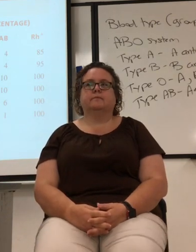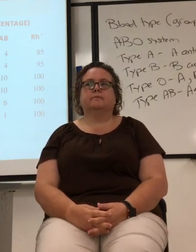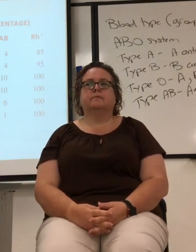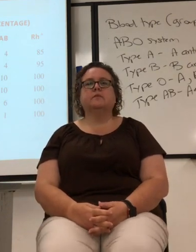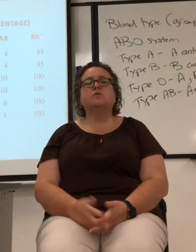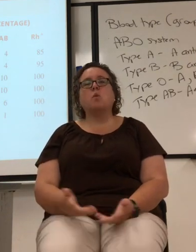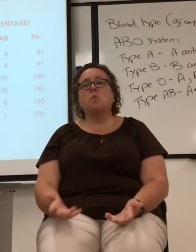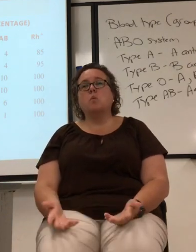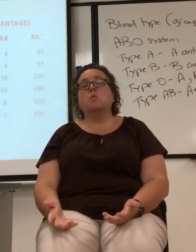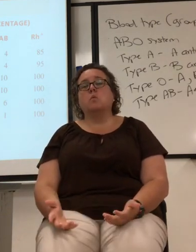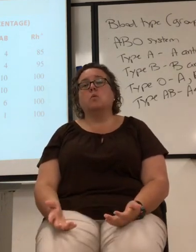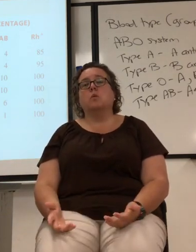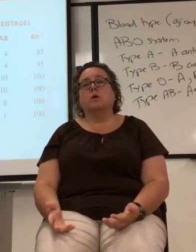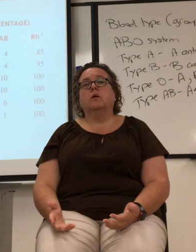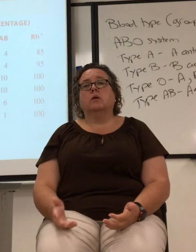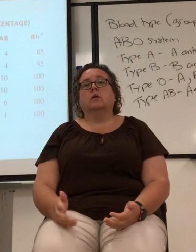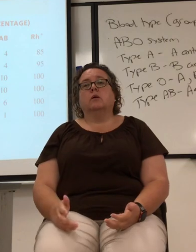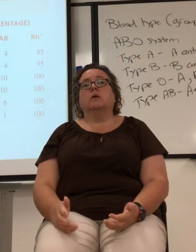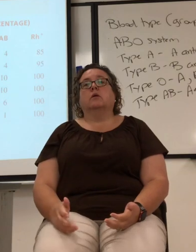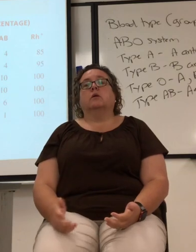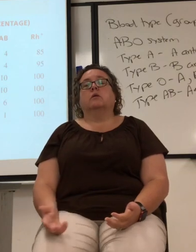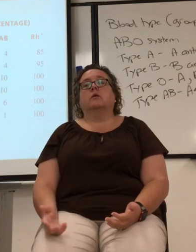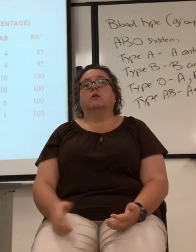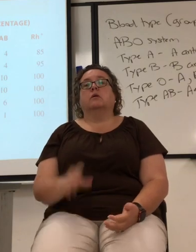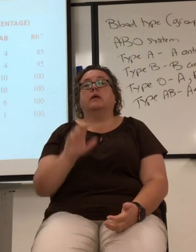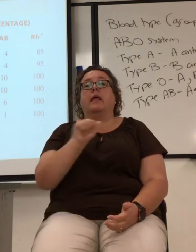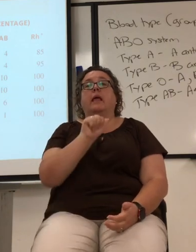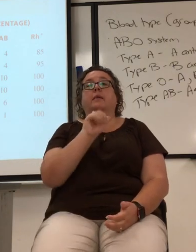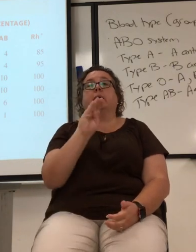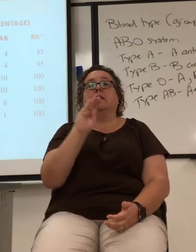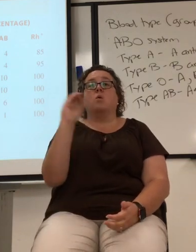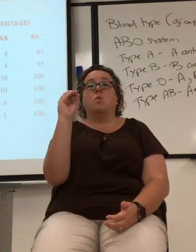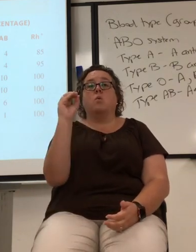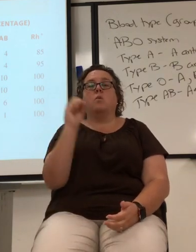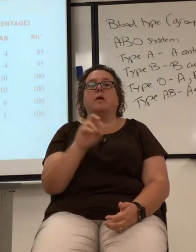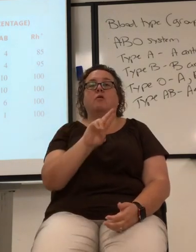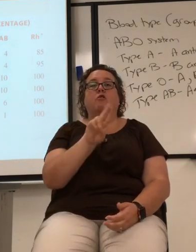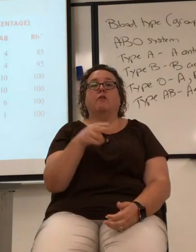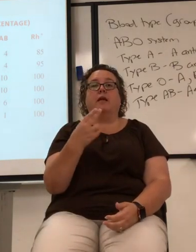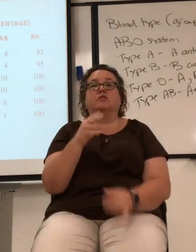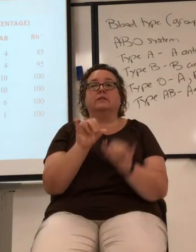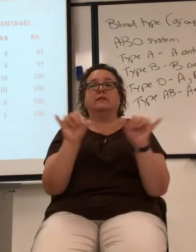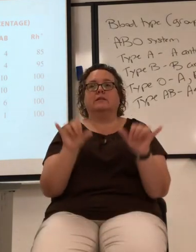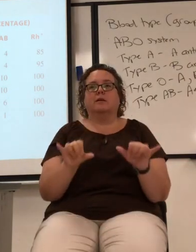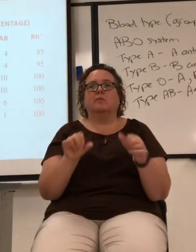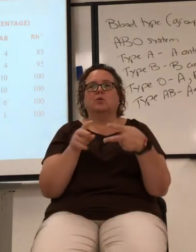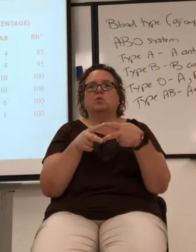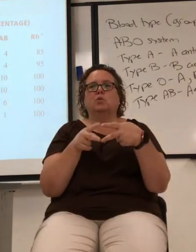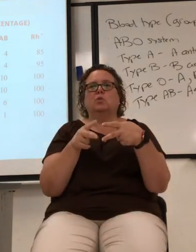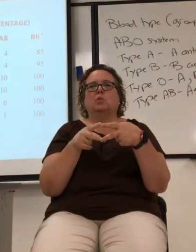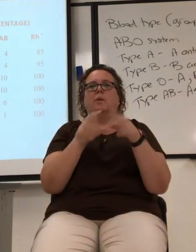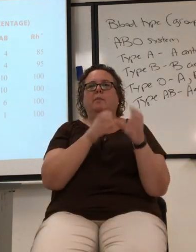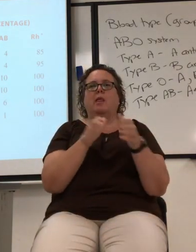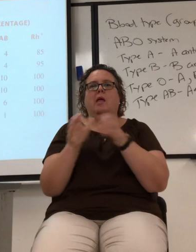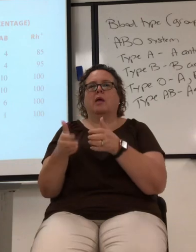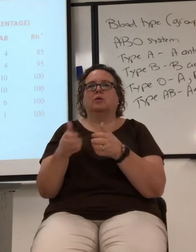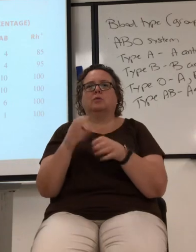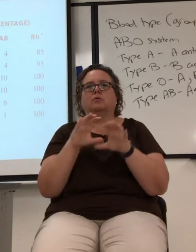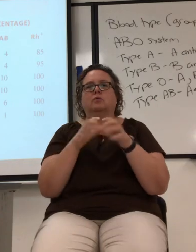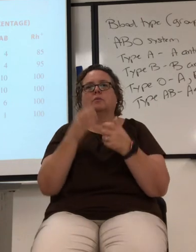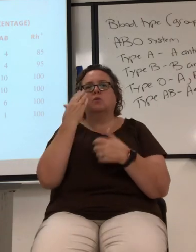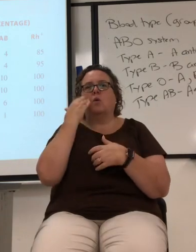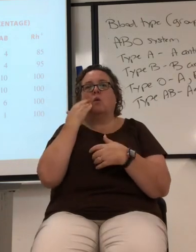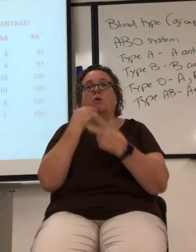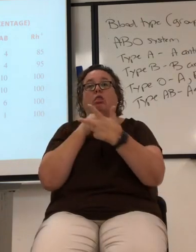So pretty much, the ABO and the RH system, we're just giving you two blood groups to know, right?